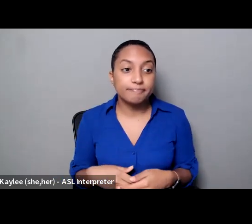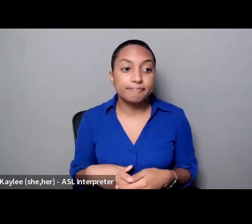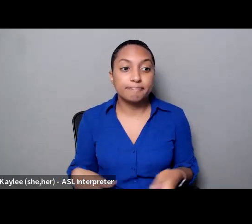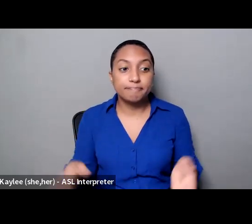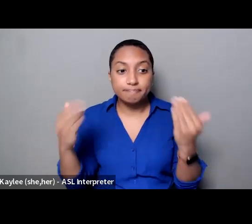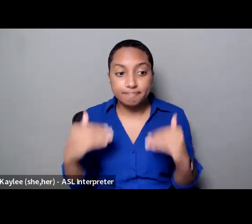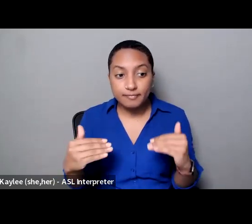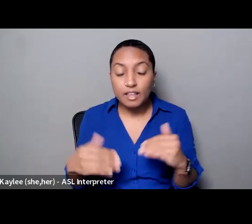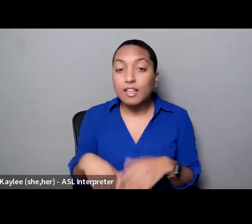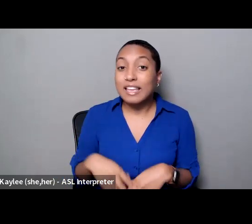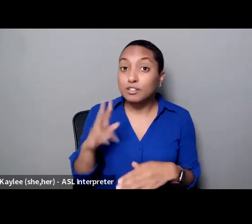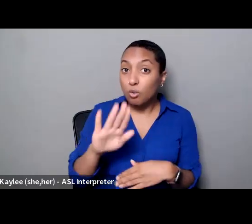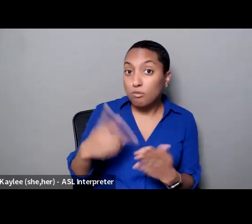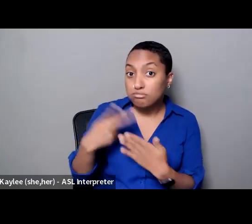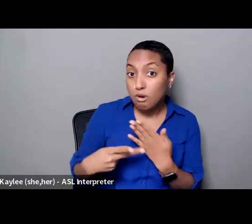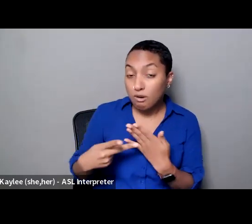consumers that you have?